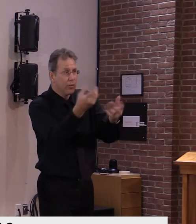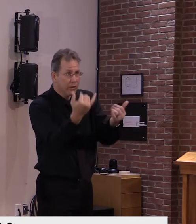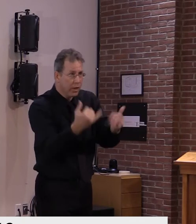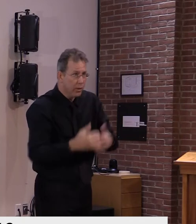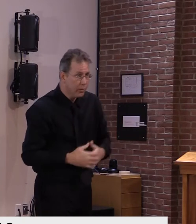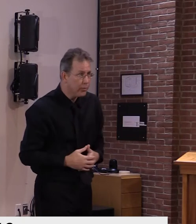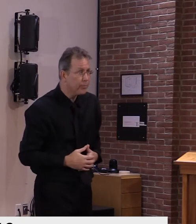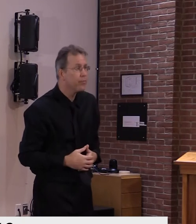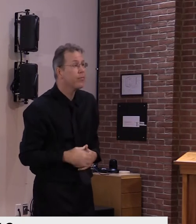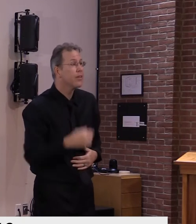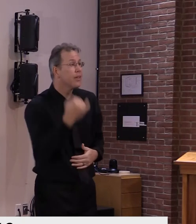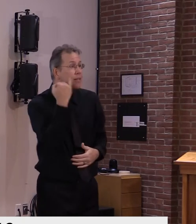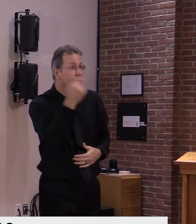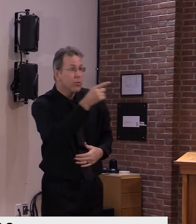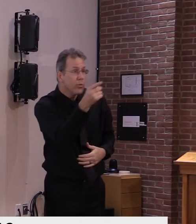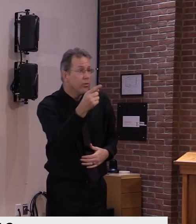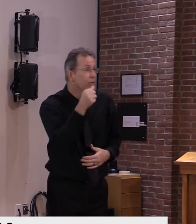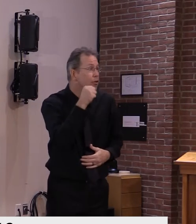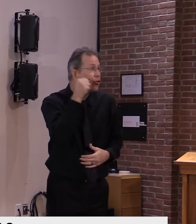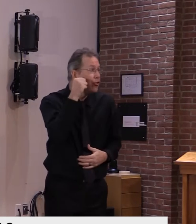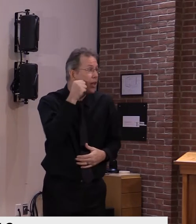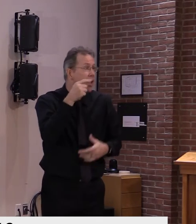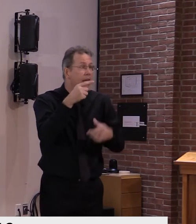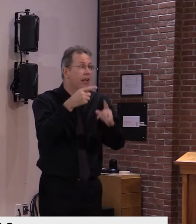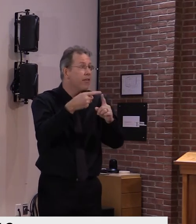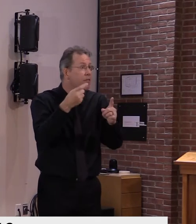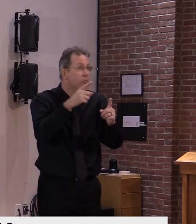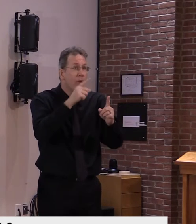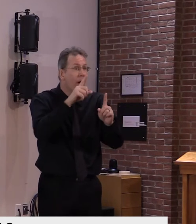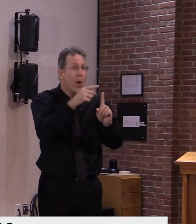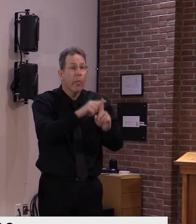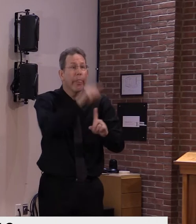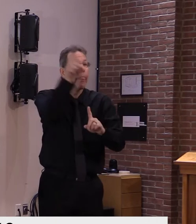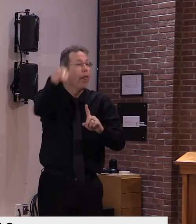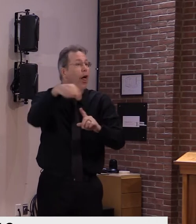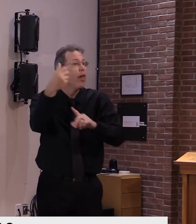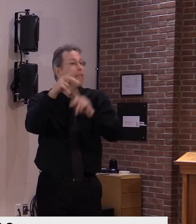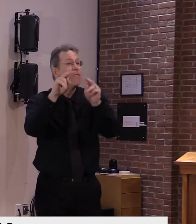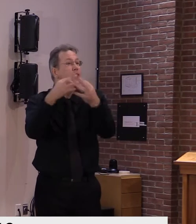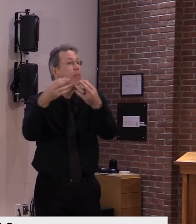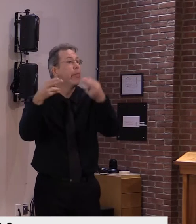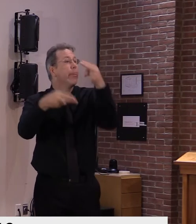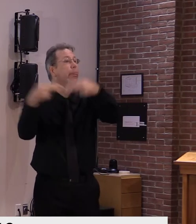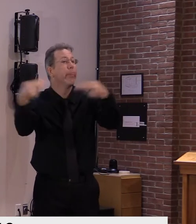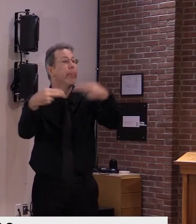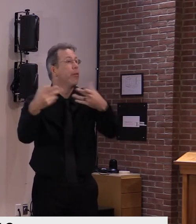7 weeks or 7 days and then have a test. And then you don't have to be asked the question.